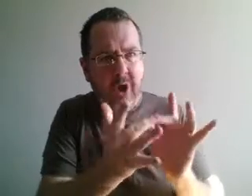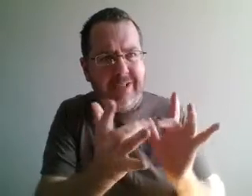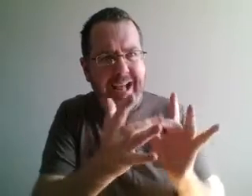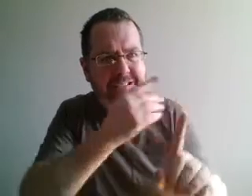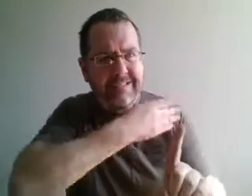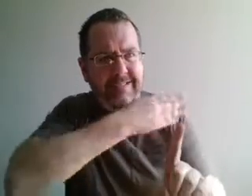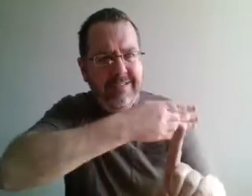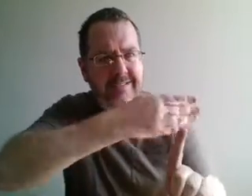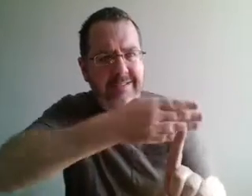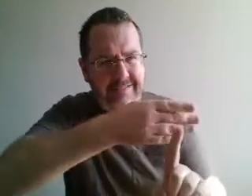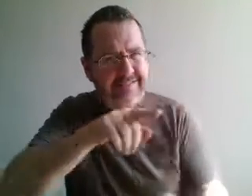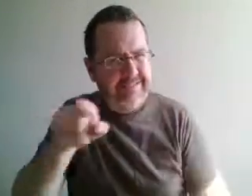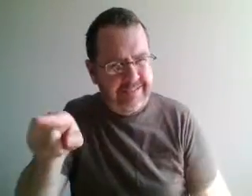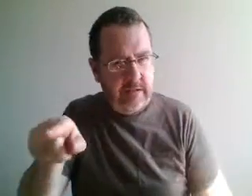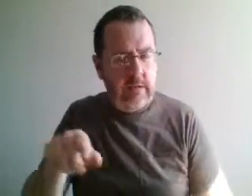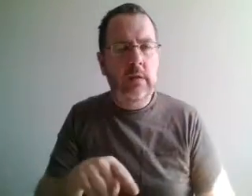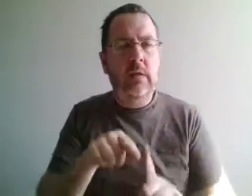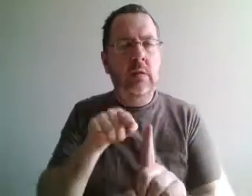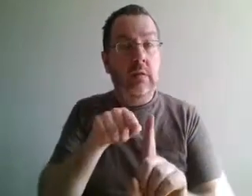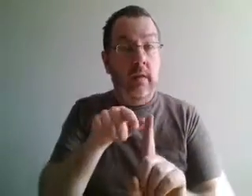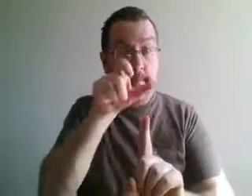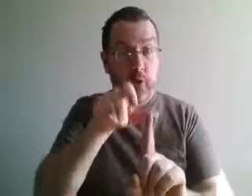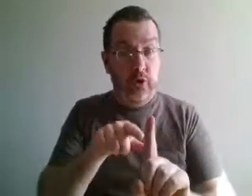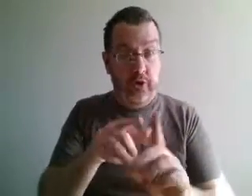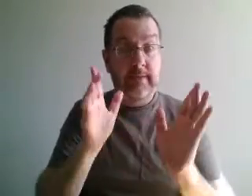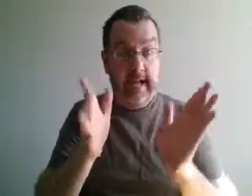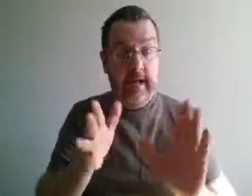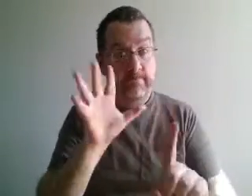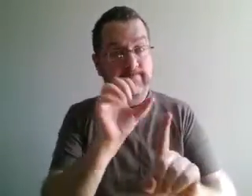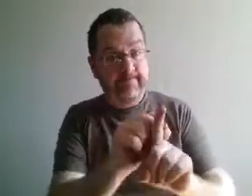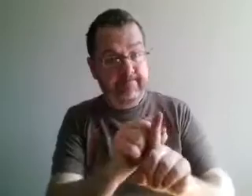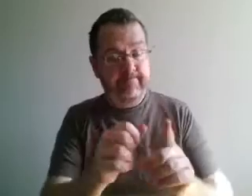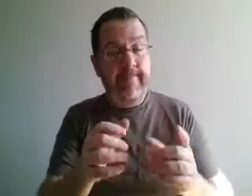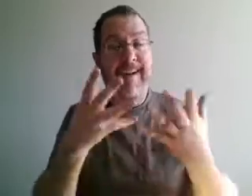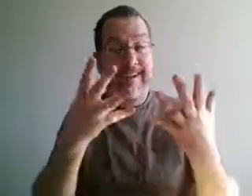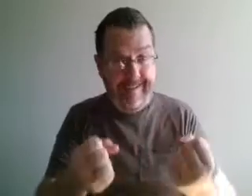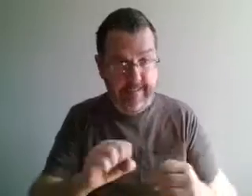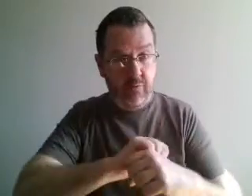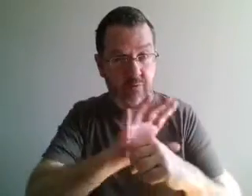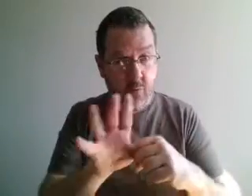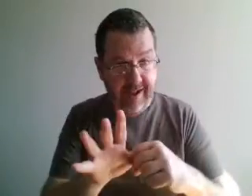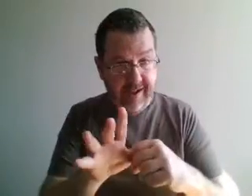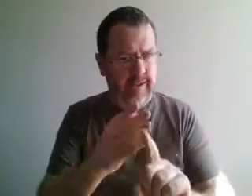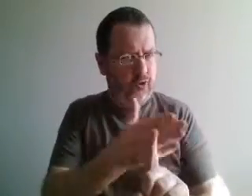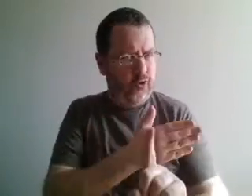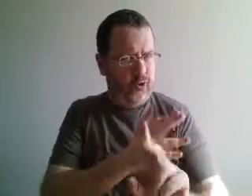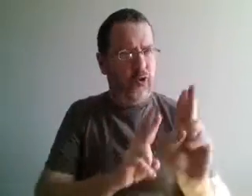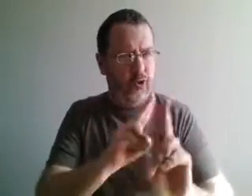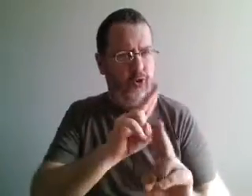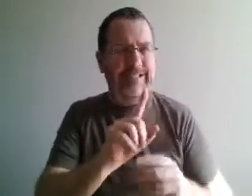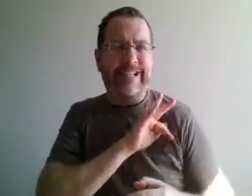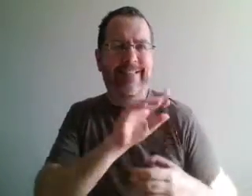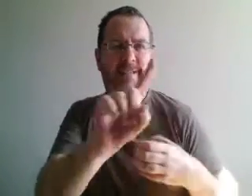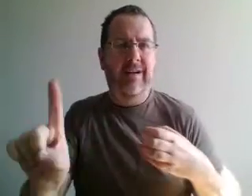the person with the symptoms who now has been diagnosed as positive will have been self-isolating, and the members of